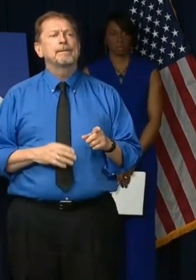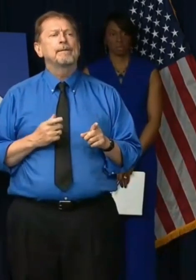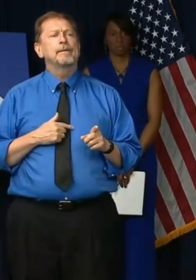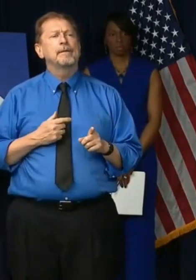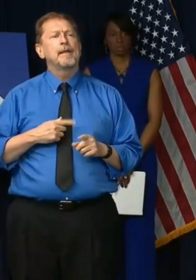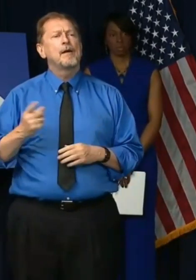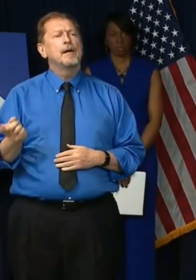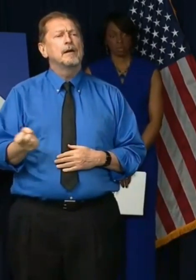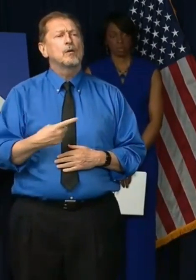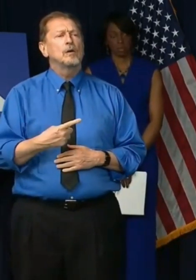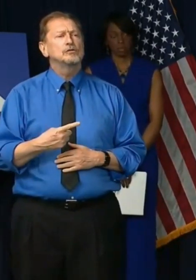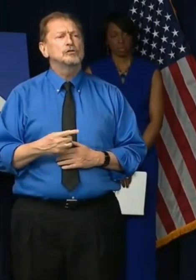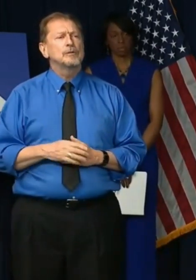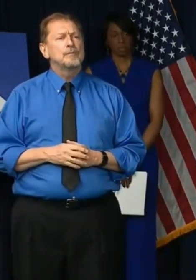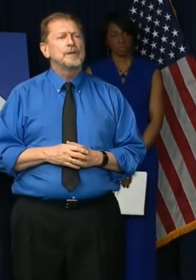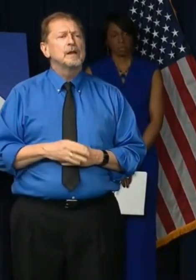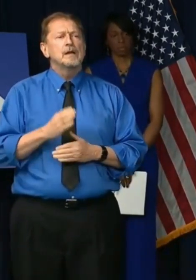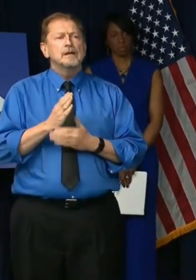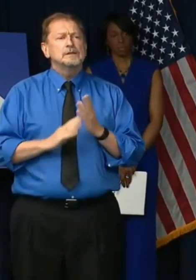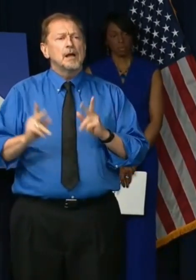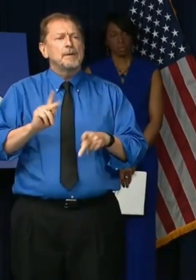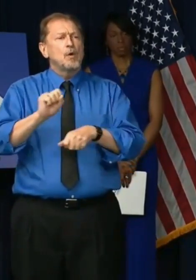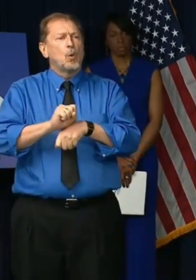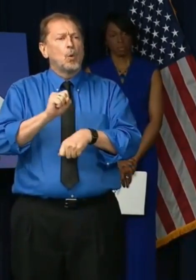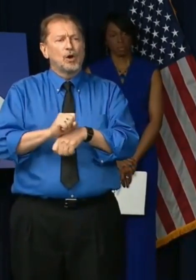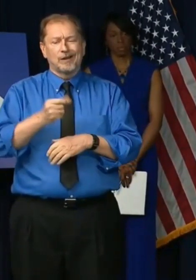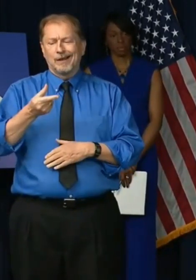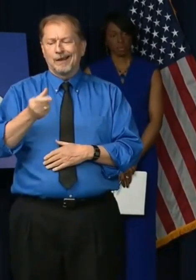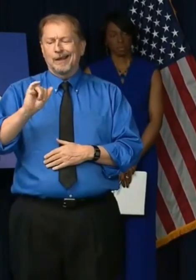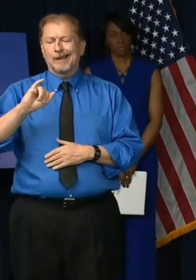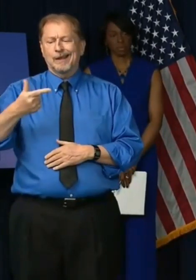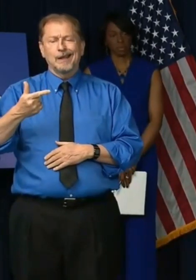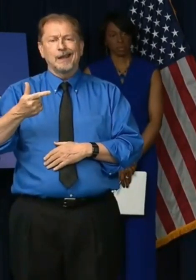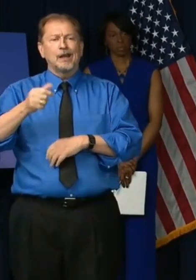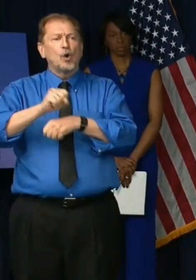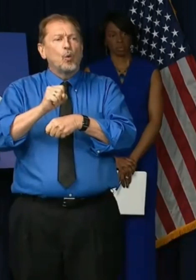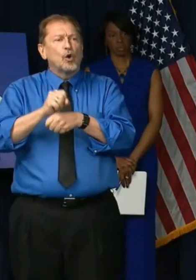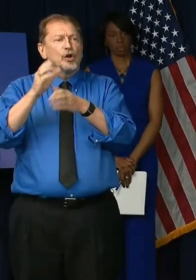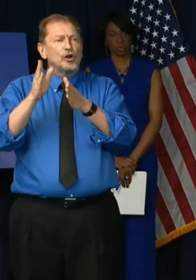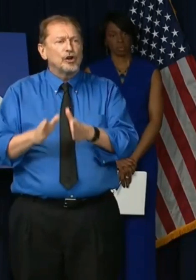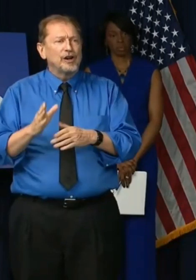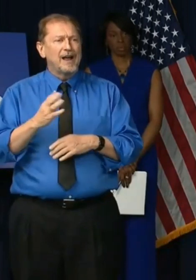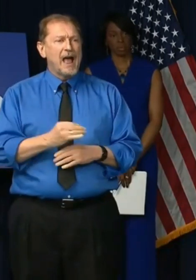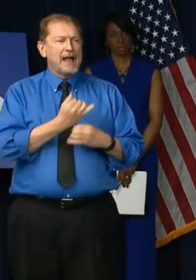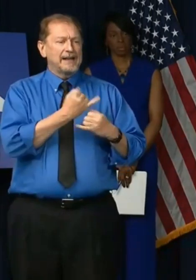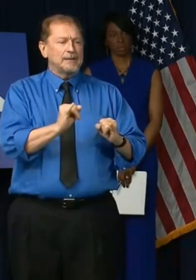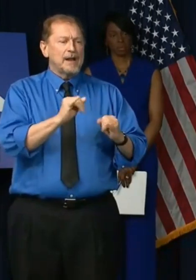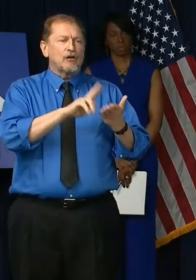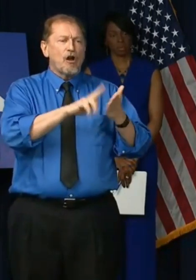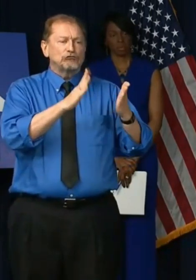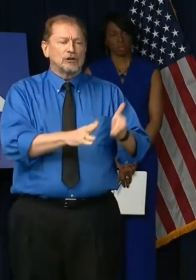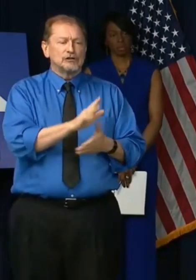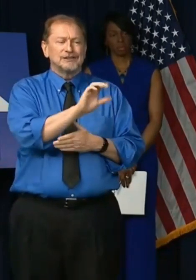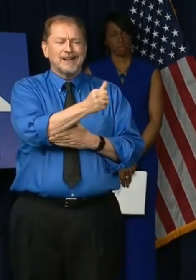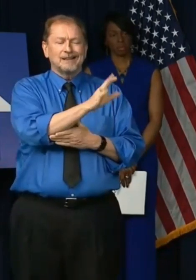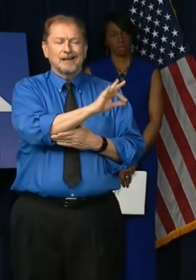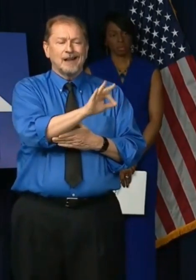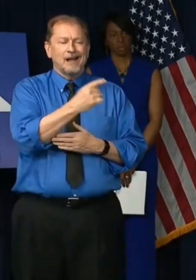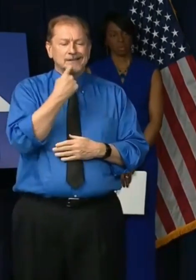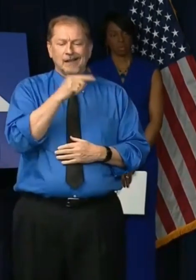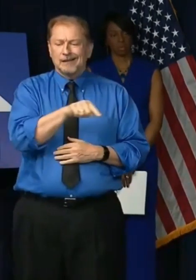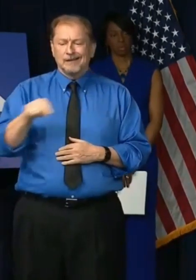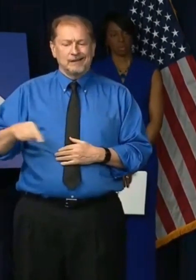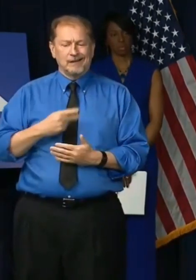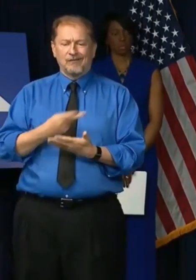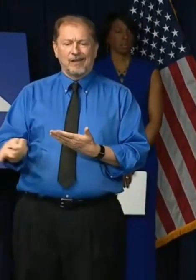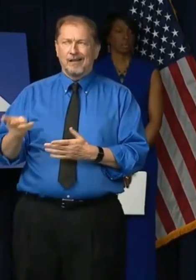Chapman, ABC7. Some gig workers and independent contractors have reached out to us saying that they haven't been able to file for unemployment. In addition,